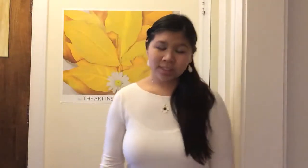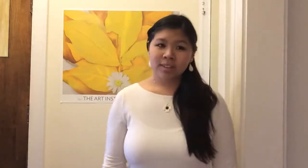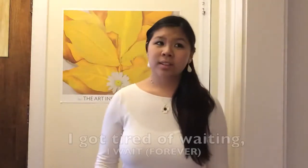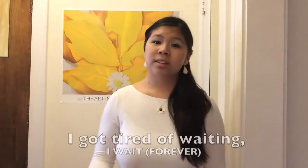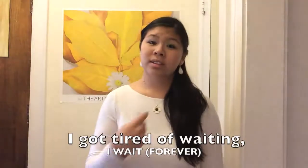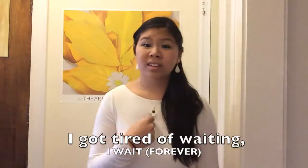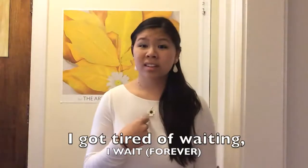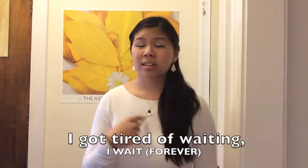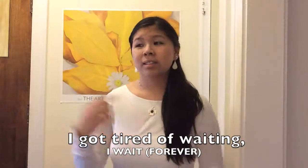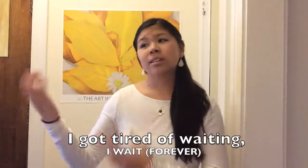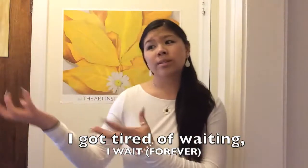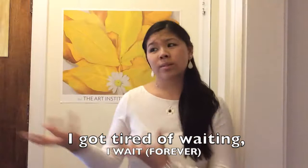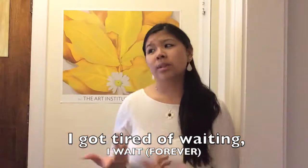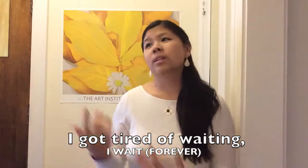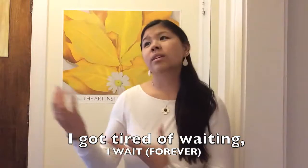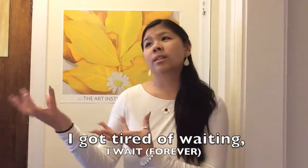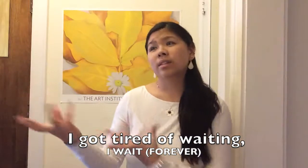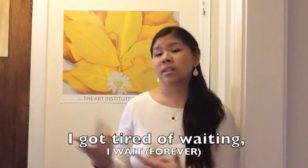But I got tired of waiting